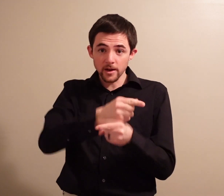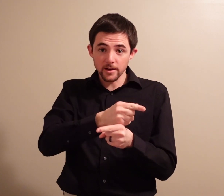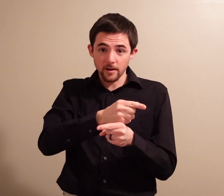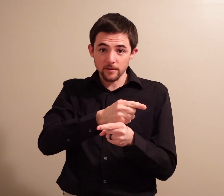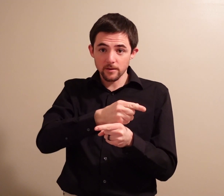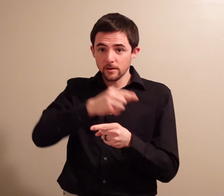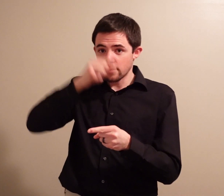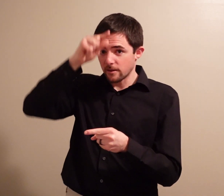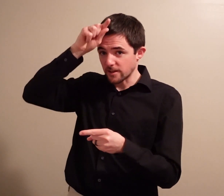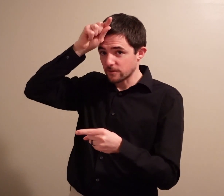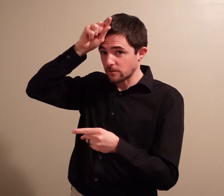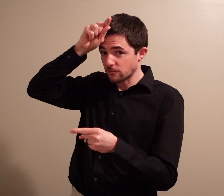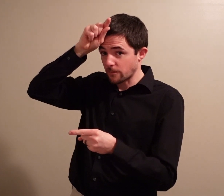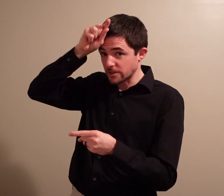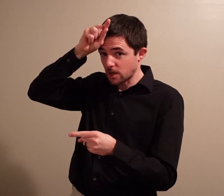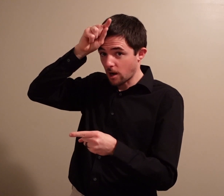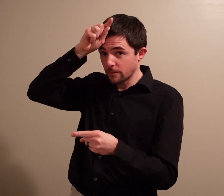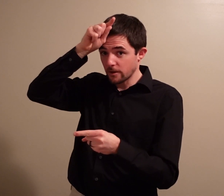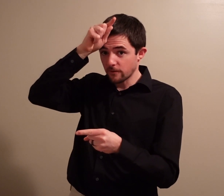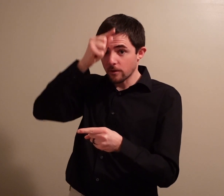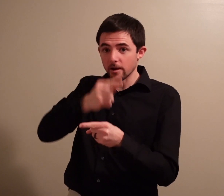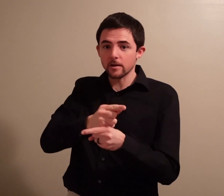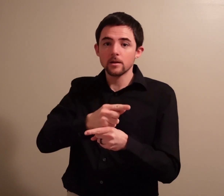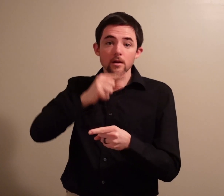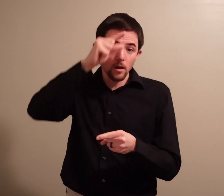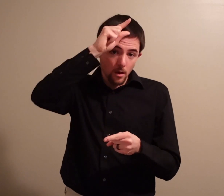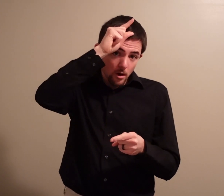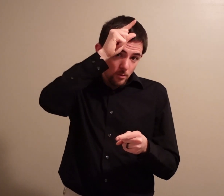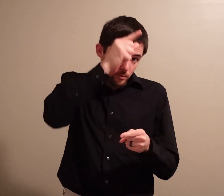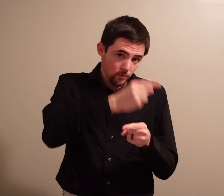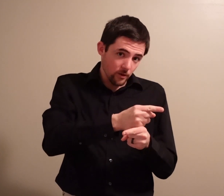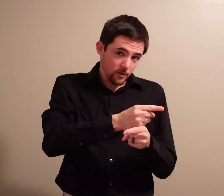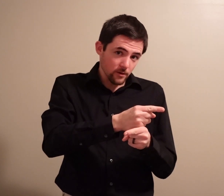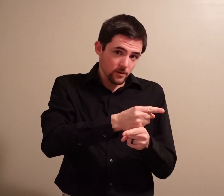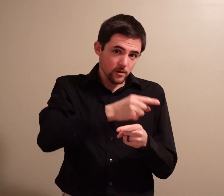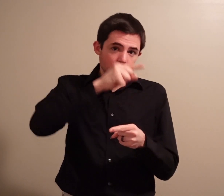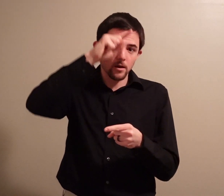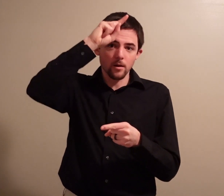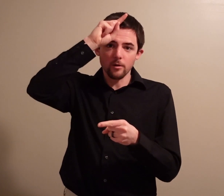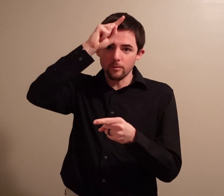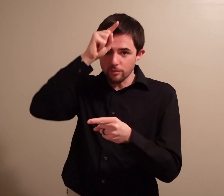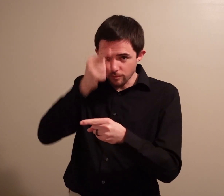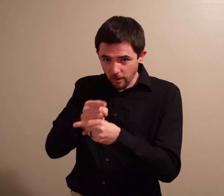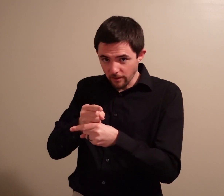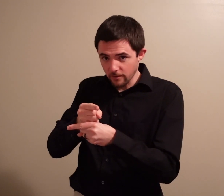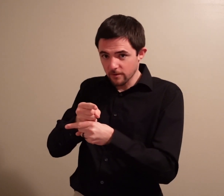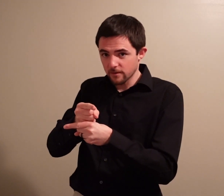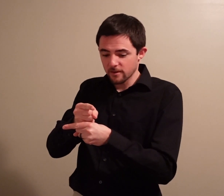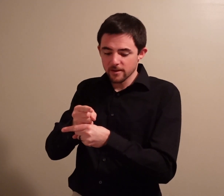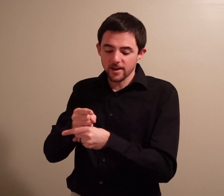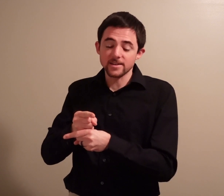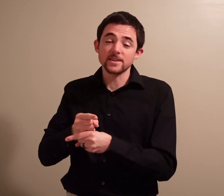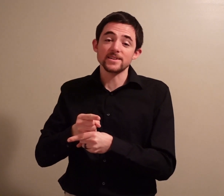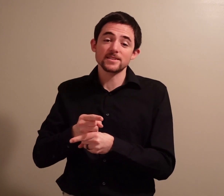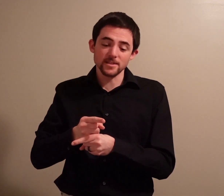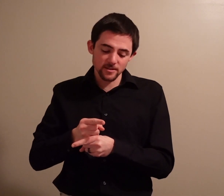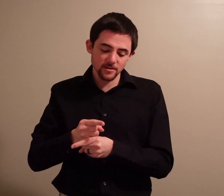down. That's from the top of your forehead. Brother, brother. Okay, to sign sister, it's